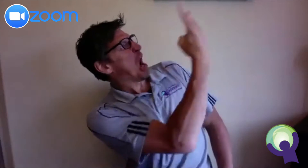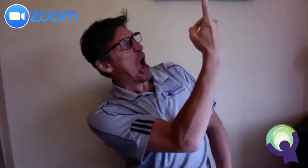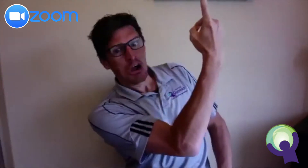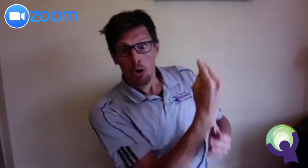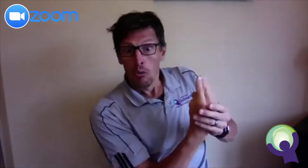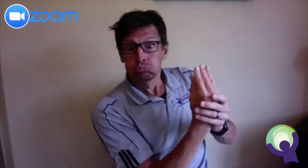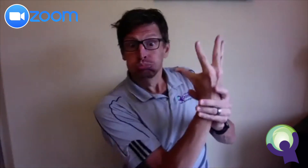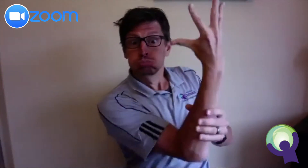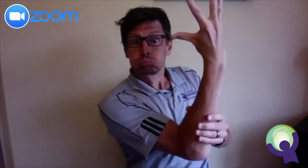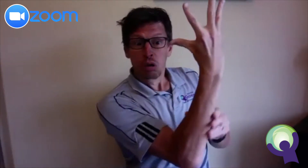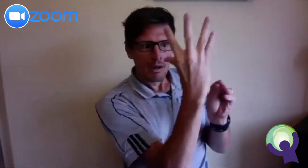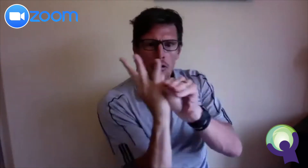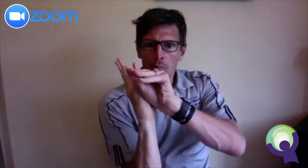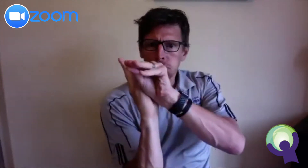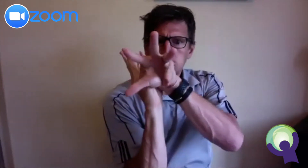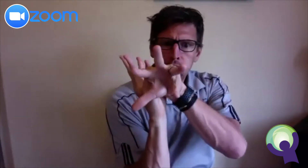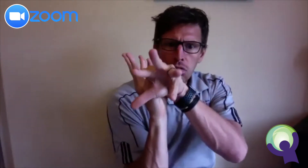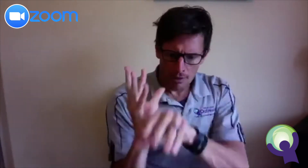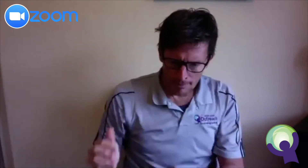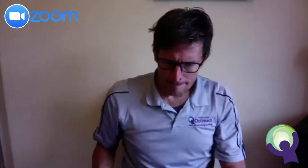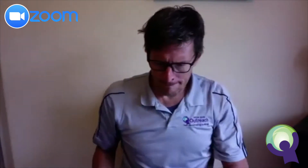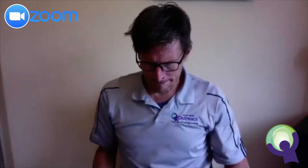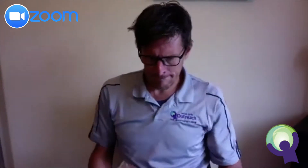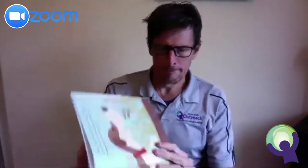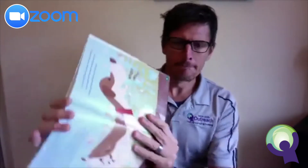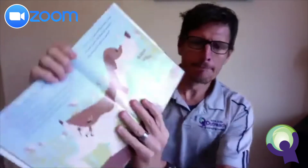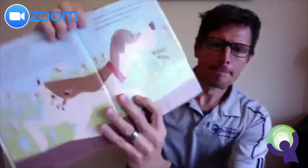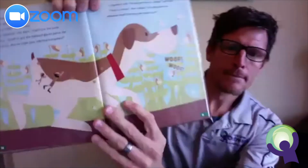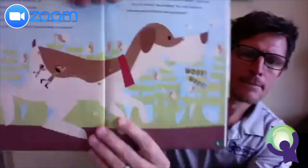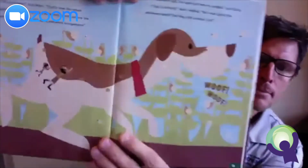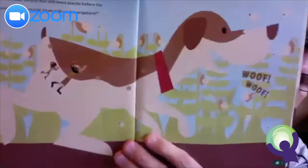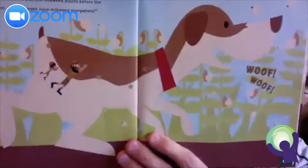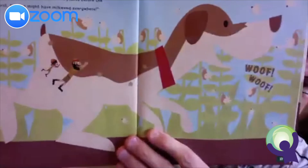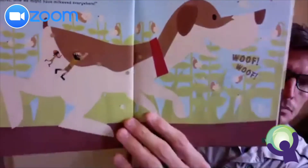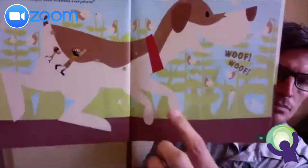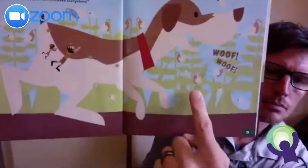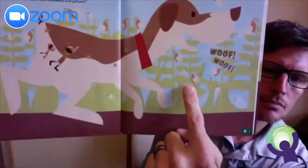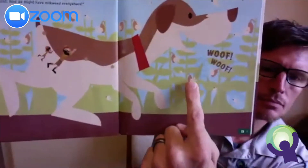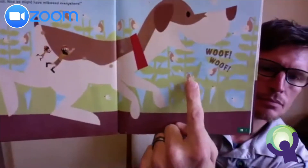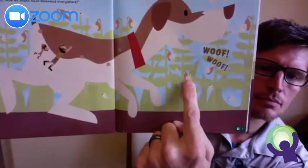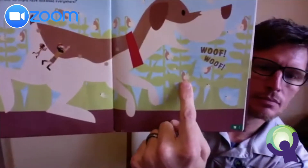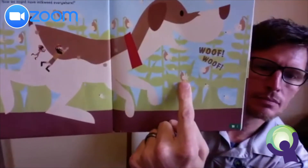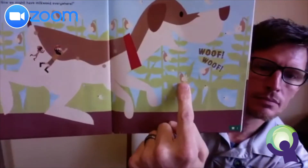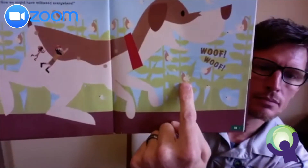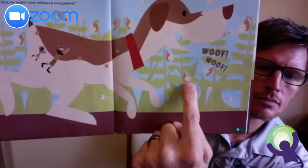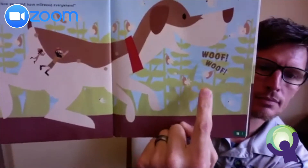I figured it out. The burrs got here on animals, said Sadie. That is correct, Marv